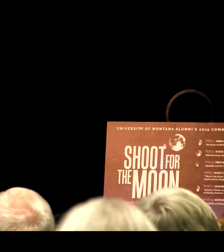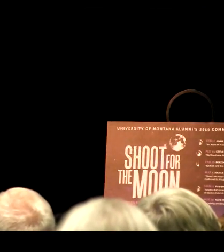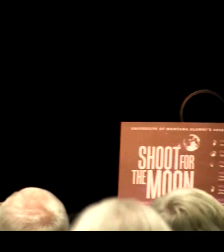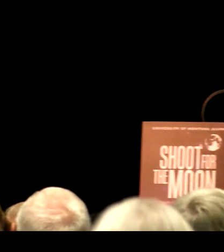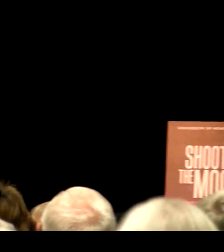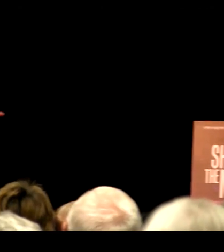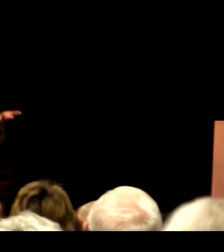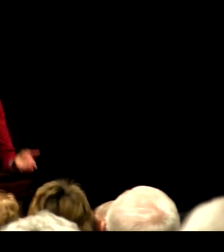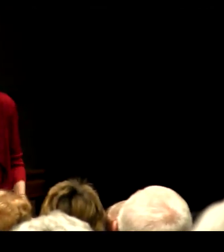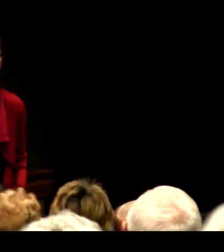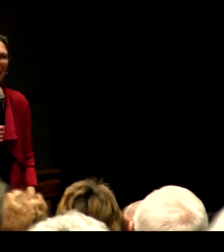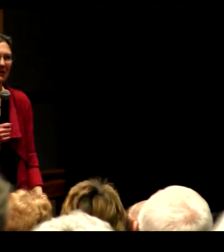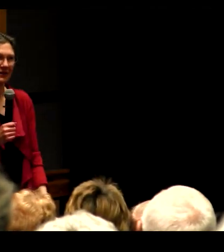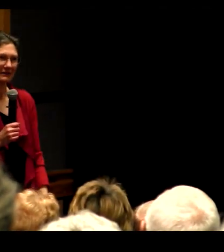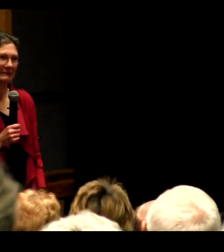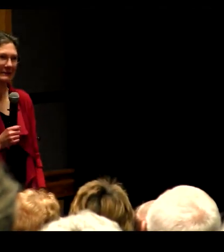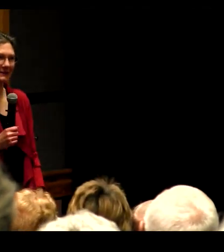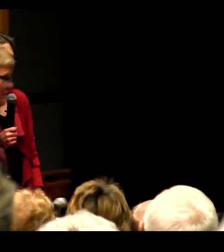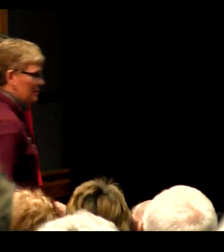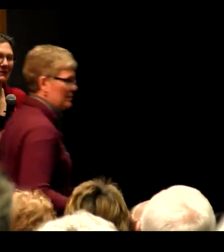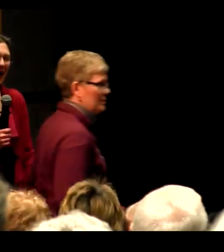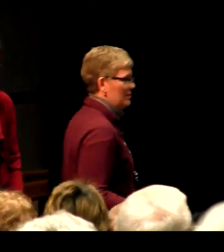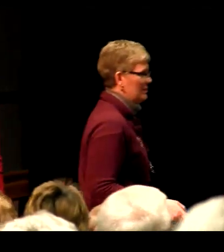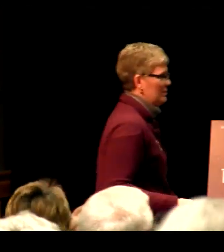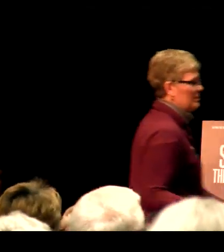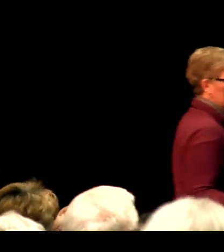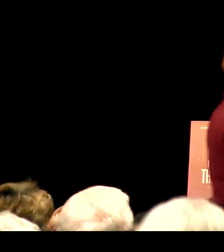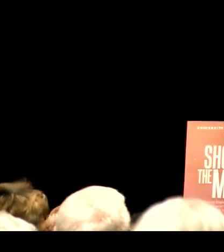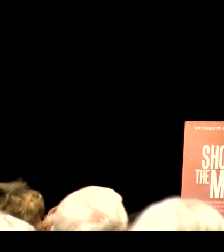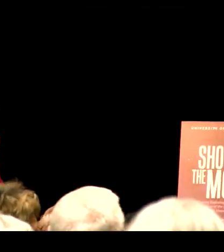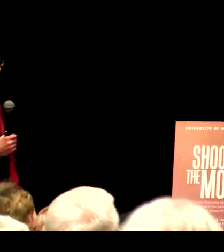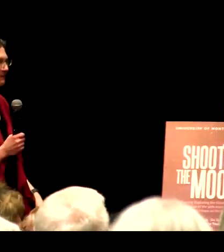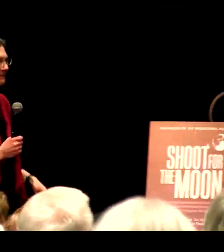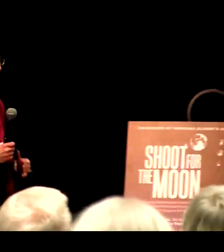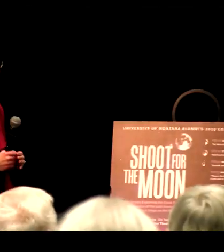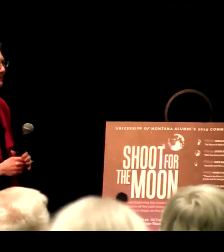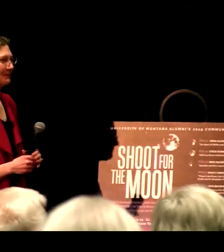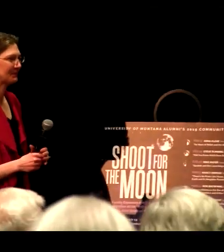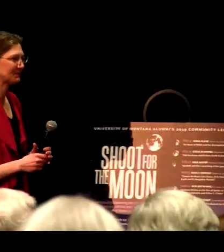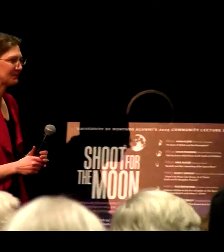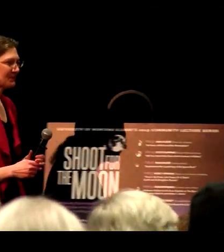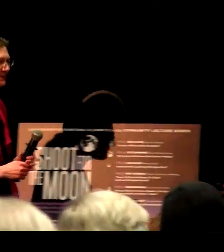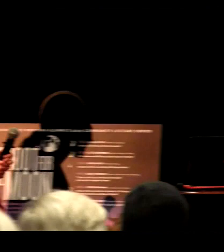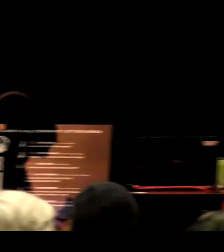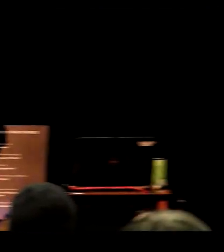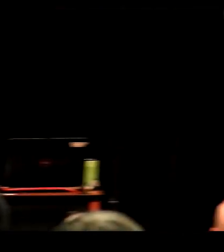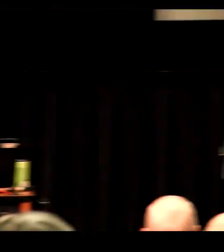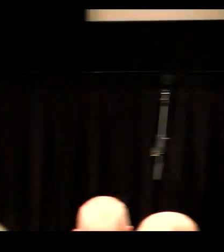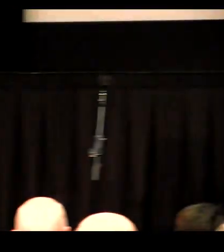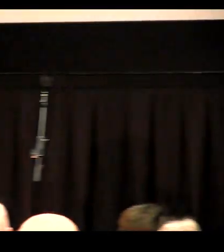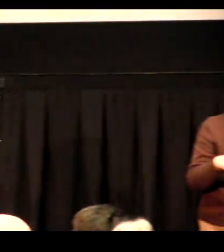think 900 made it, so there should be more out there. Wow. Thank you.